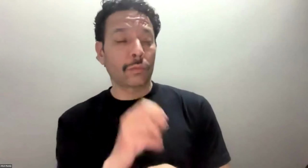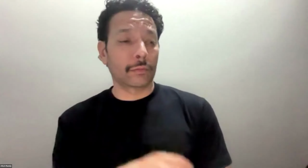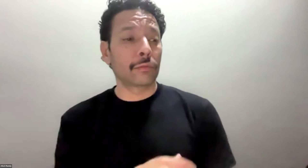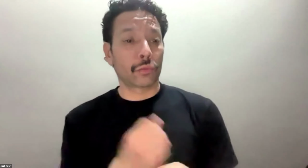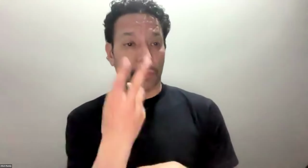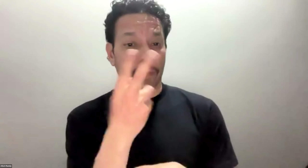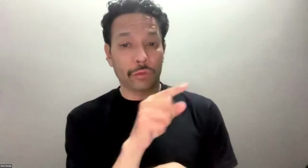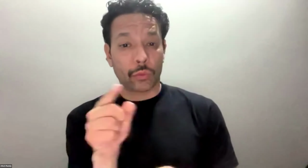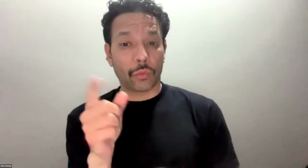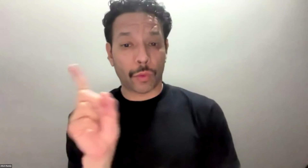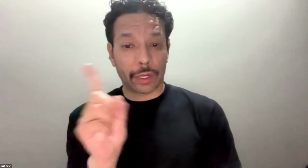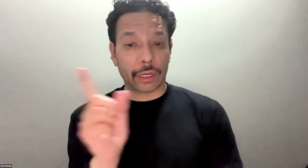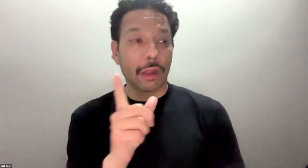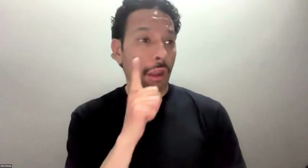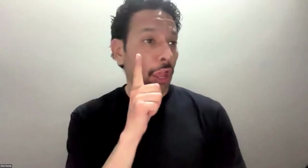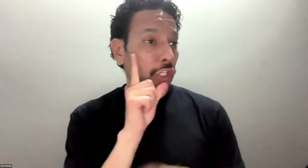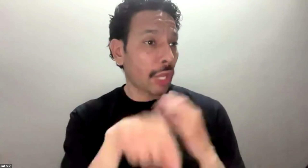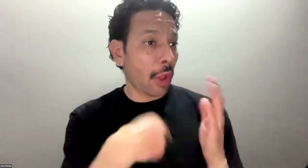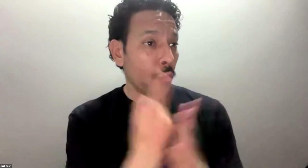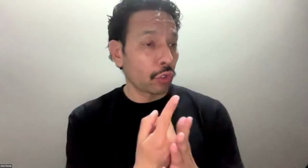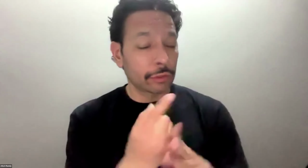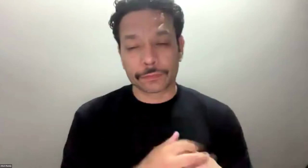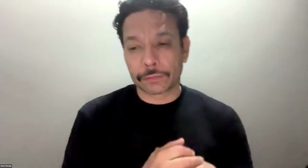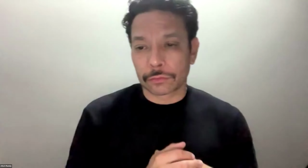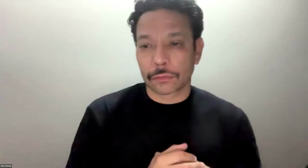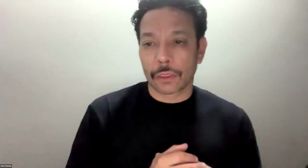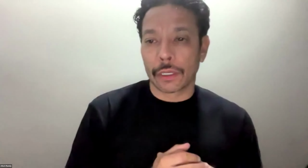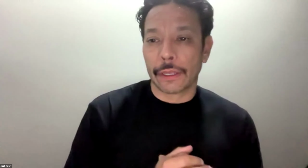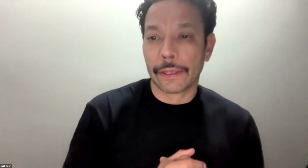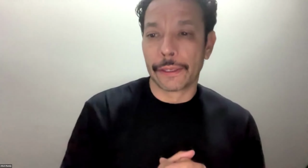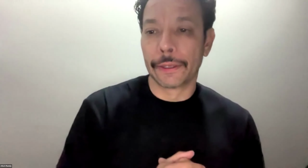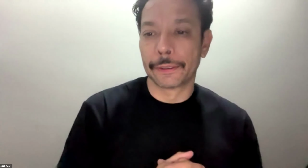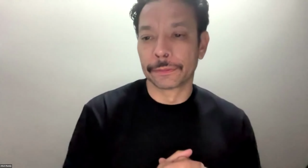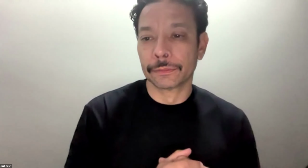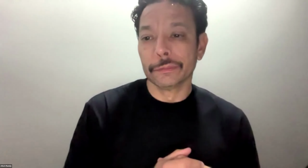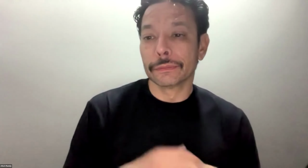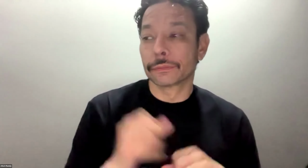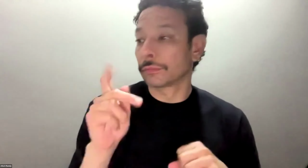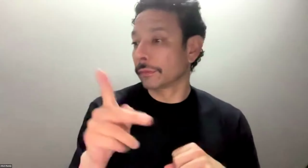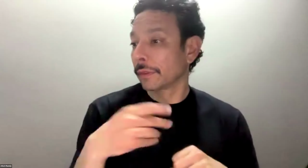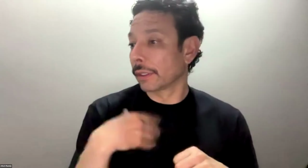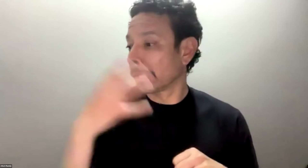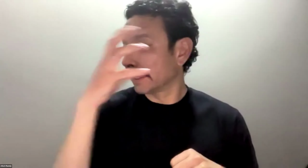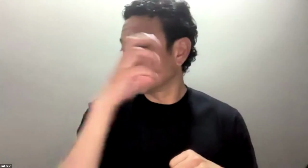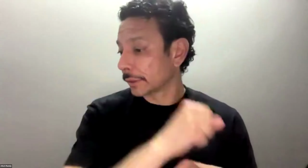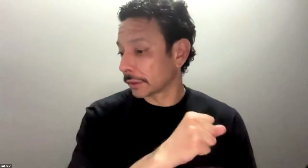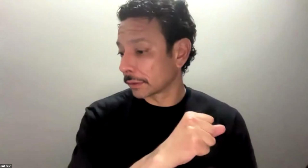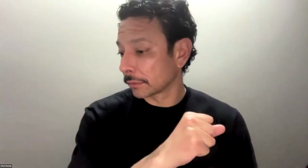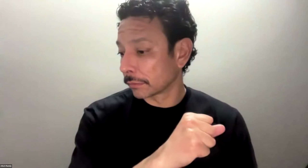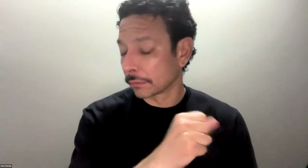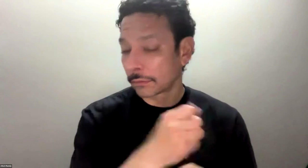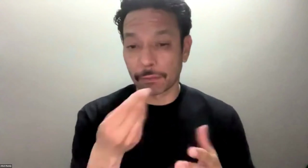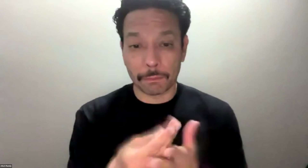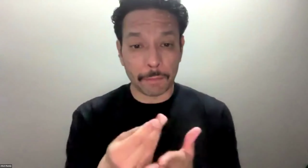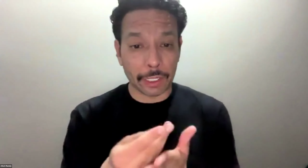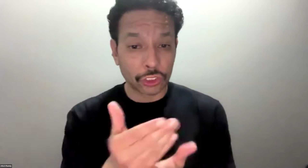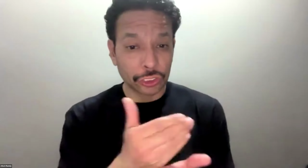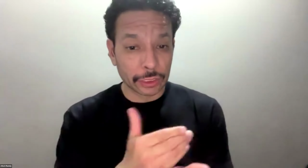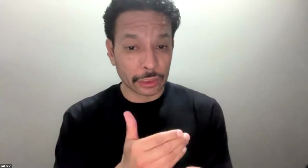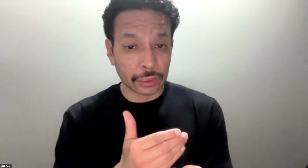1, lunch hour. All right. So I guess the budget is